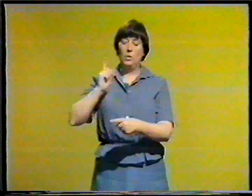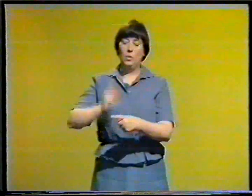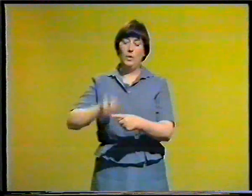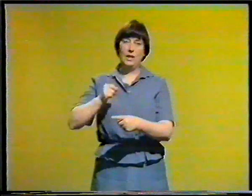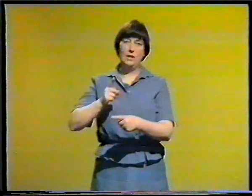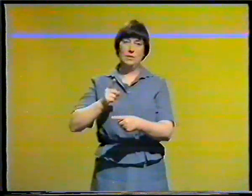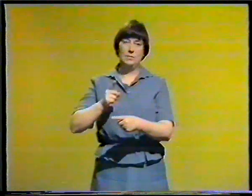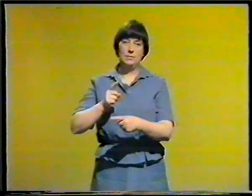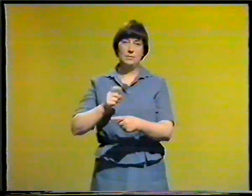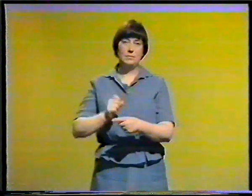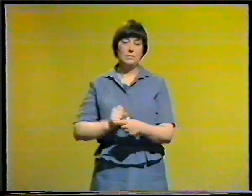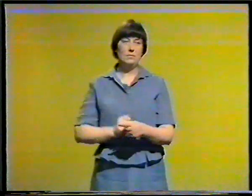Quick.